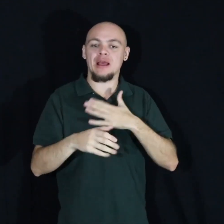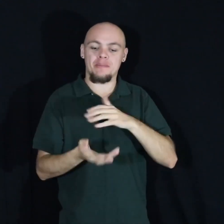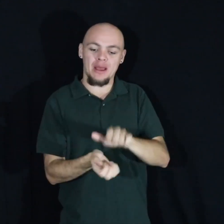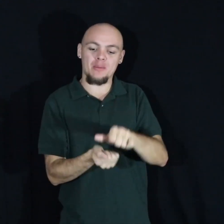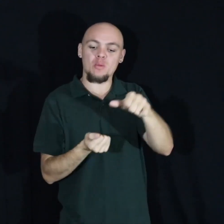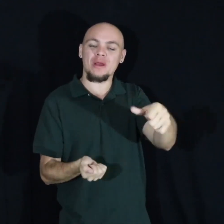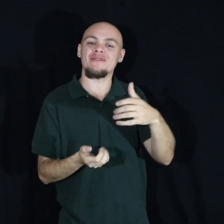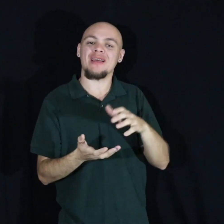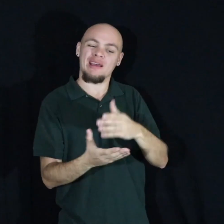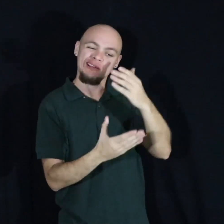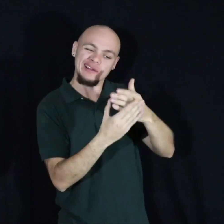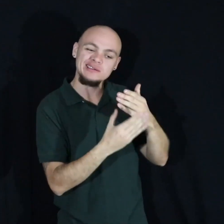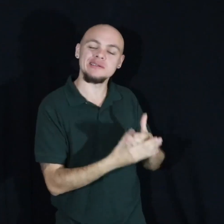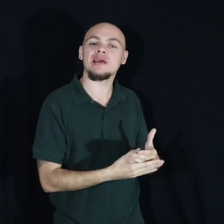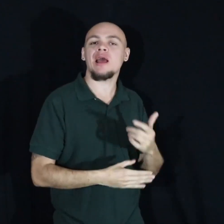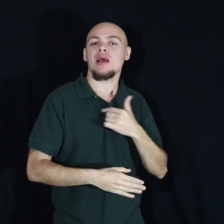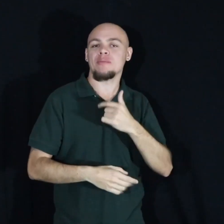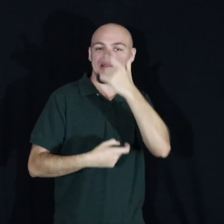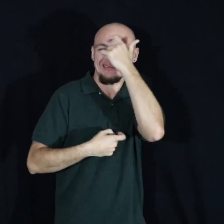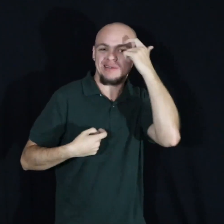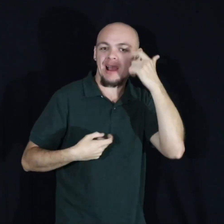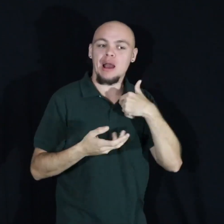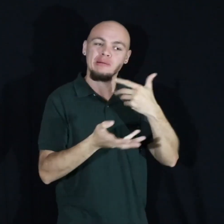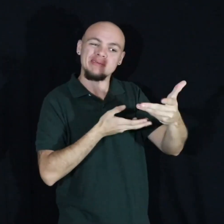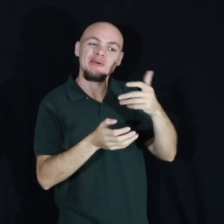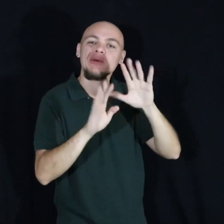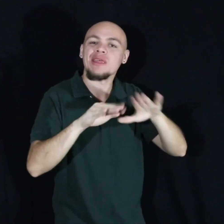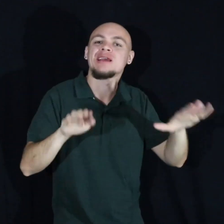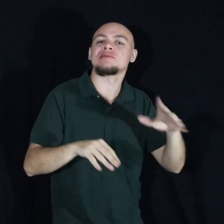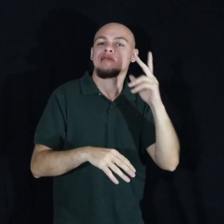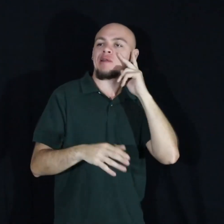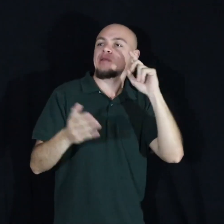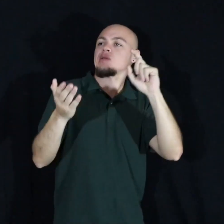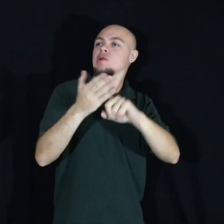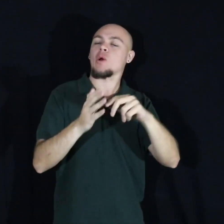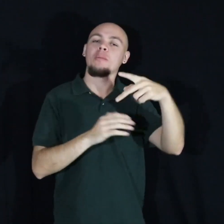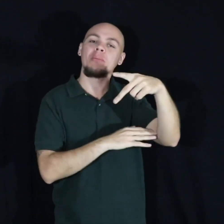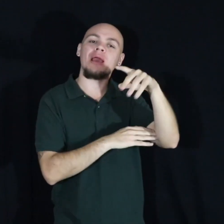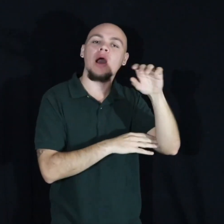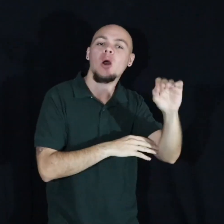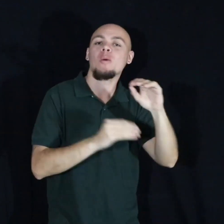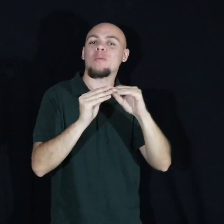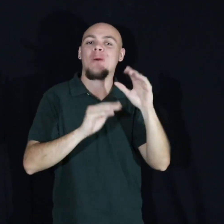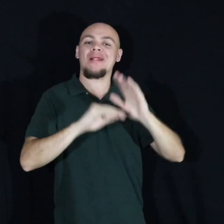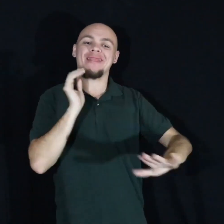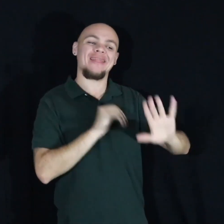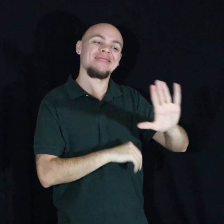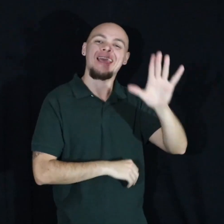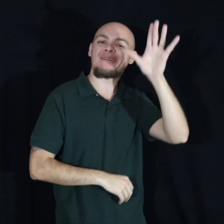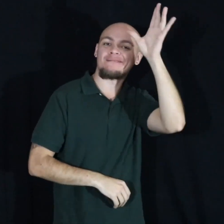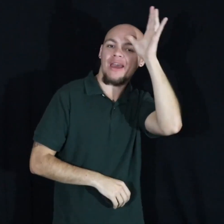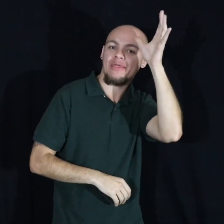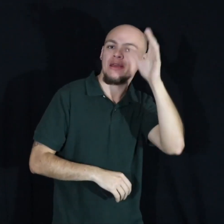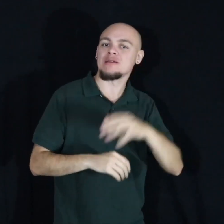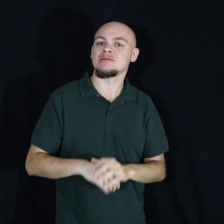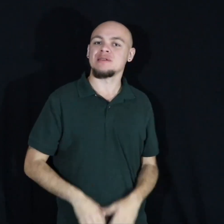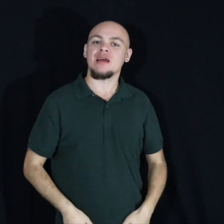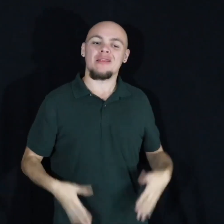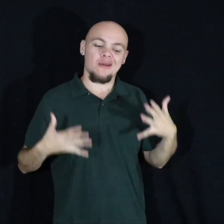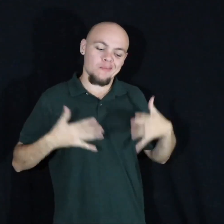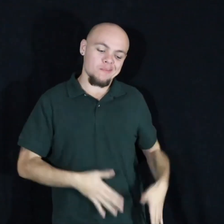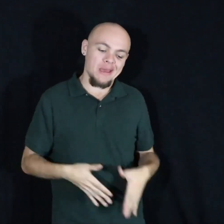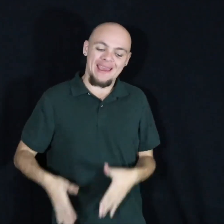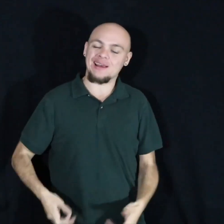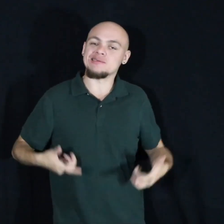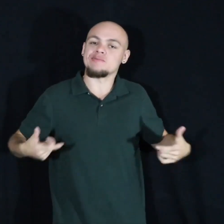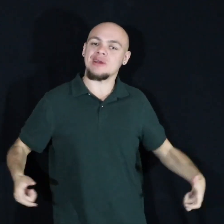own scars for street cred. I work with kids who see their probation officers more than their fathers. They wear sagging pants in their